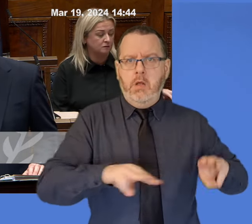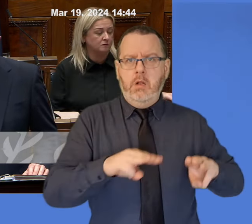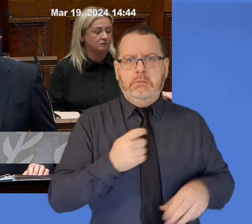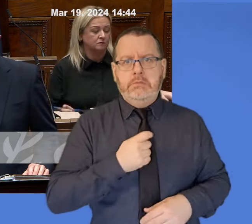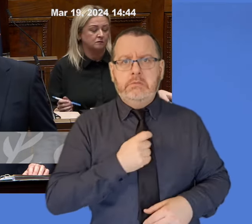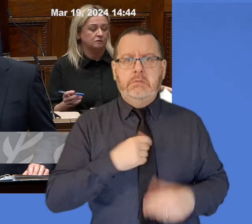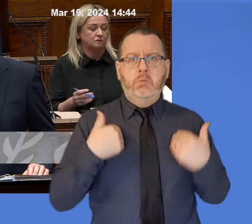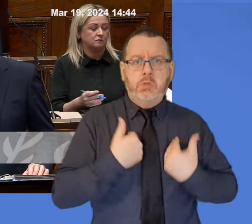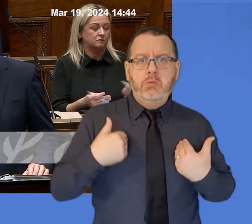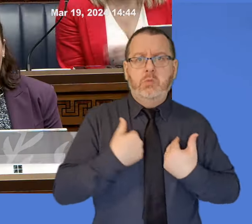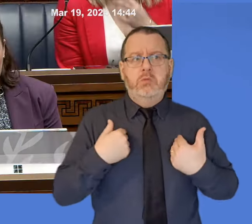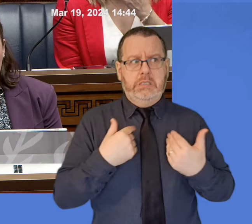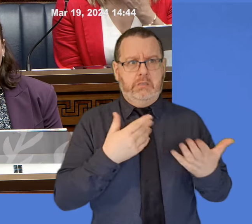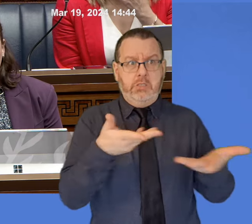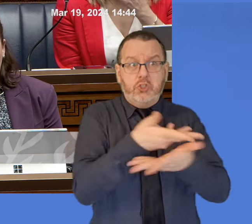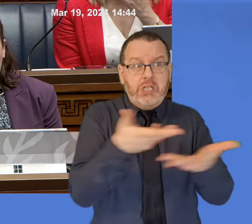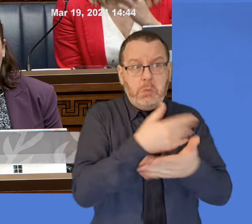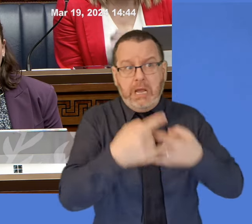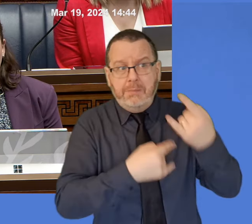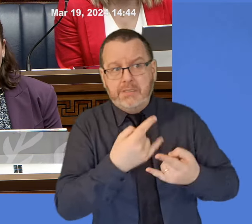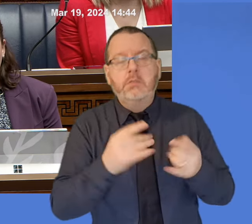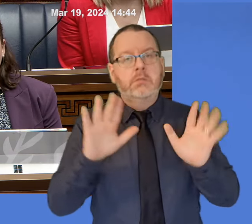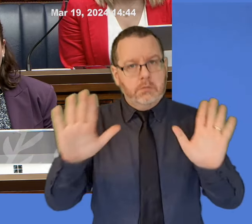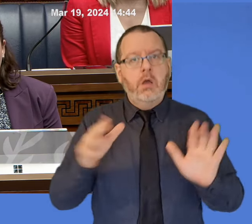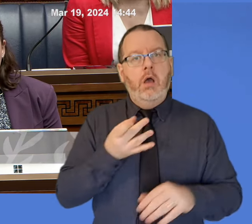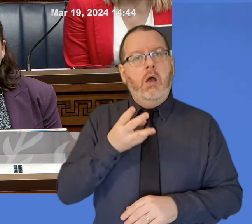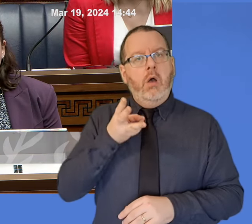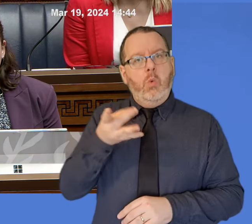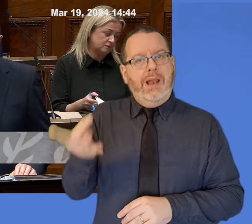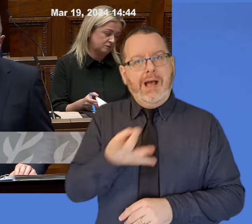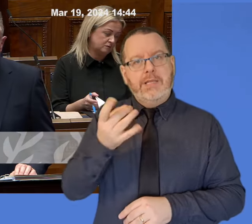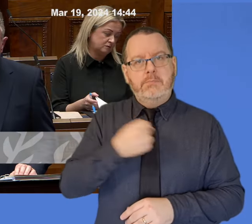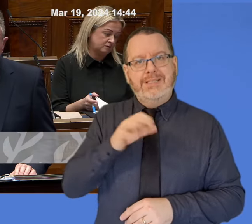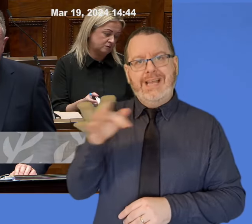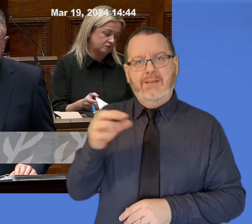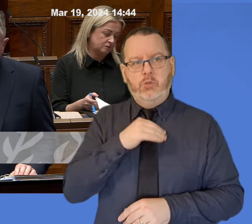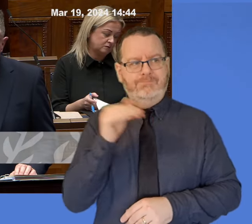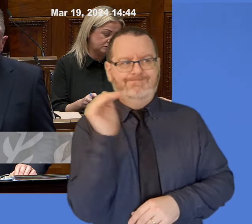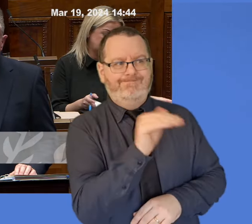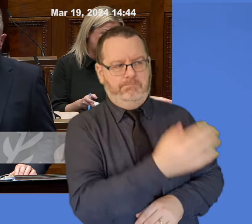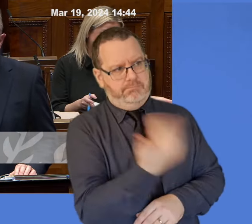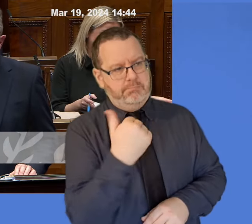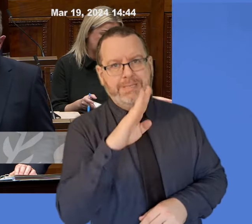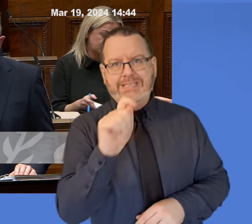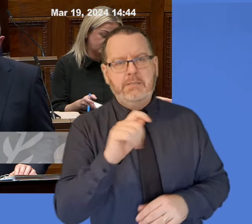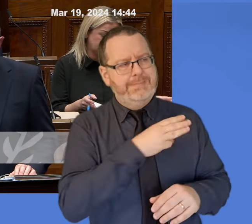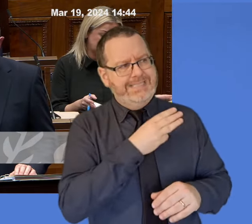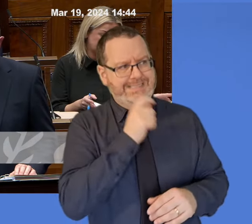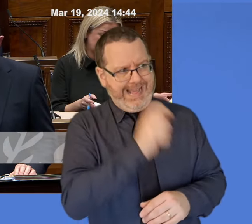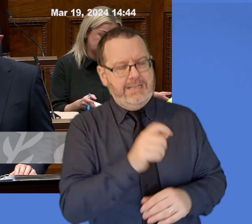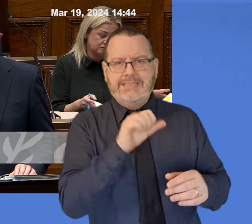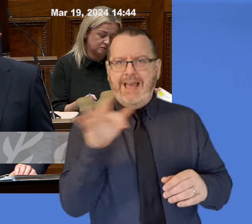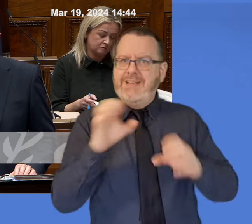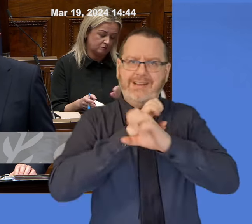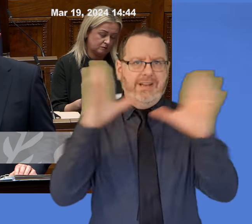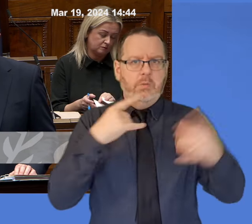So I will be asking my officials to make sure the company is as clear as possible and they don't end up adding unduly to people's stress. But yes, our primary objective is to retain the